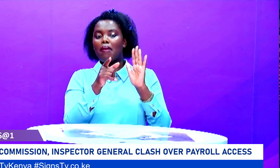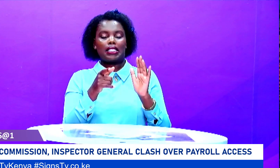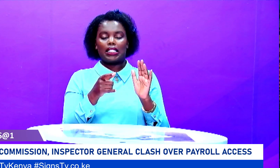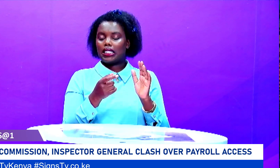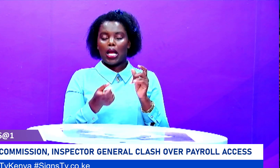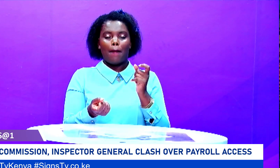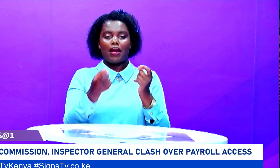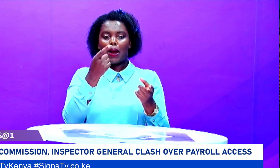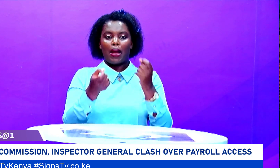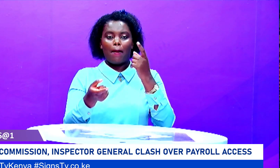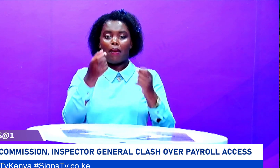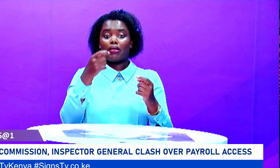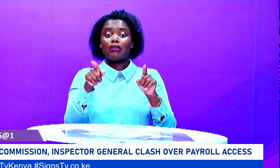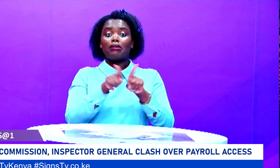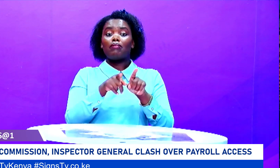payroll records escalated,